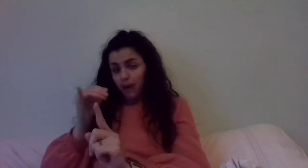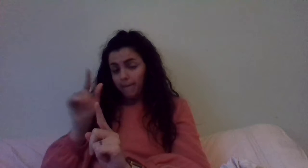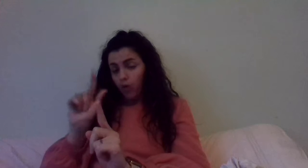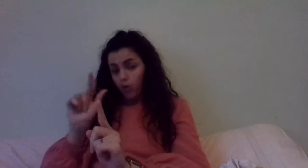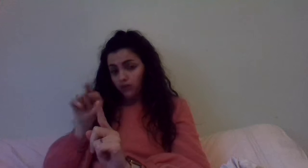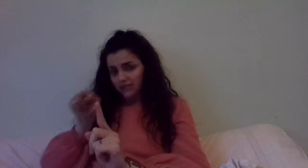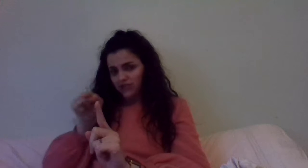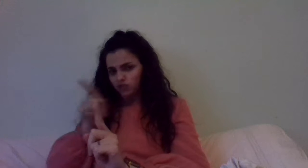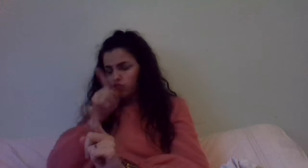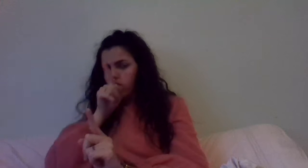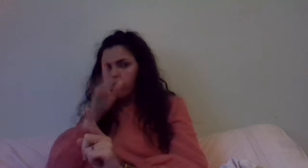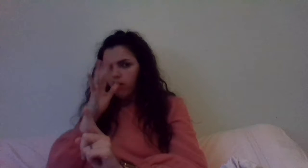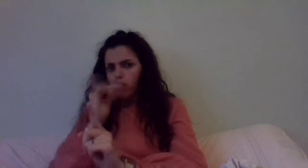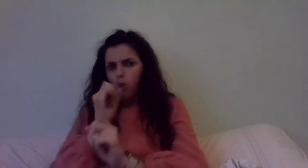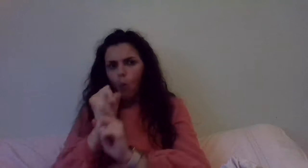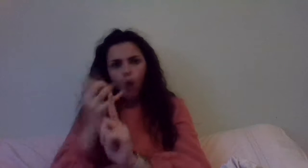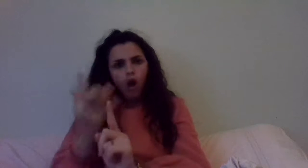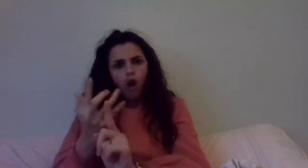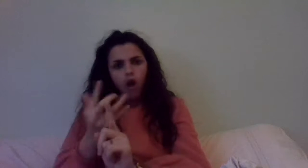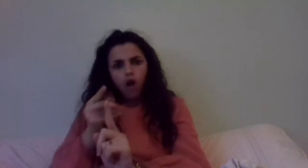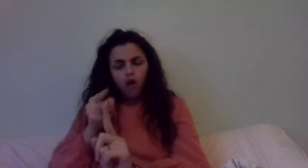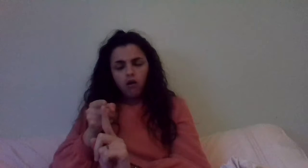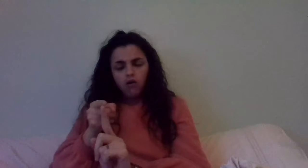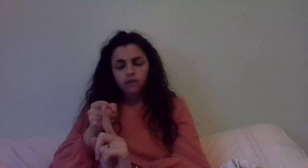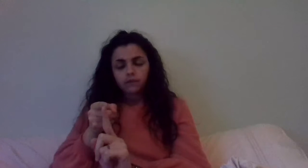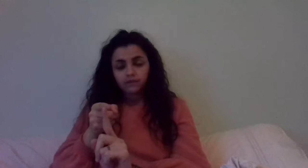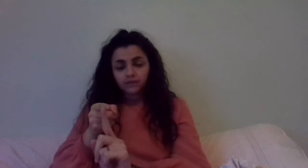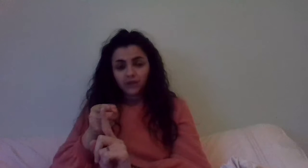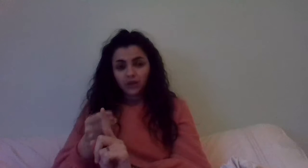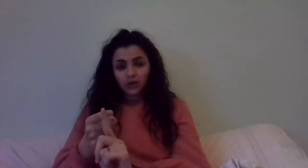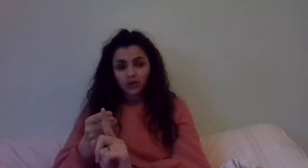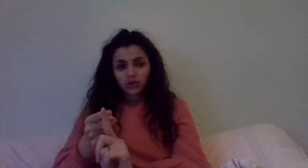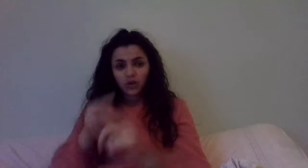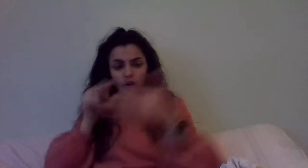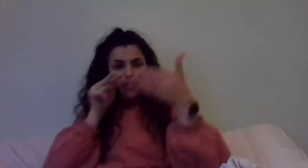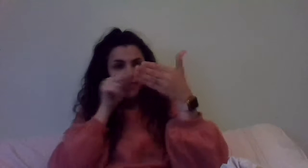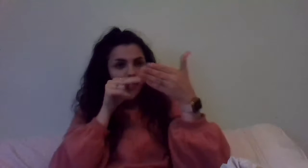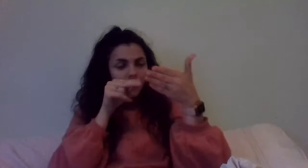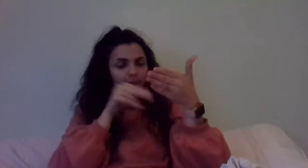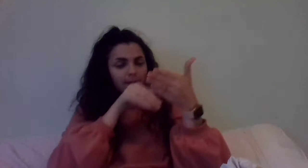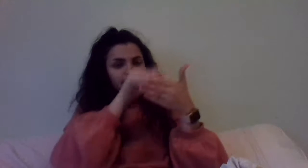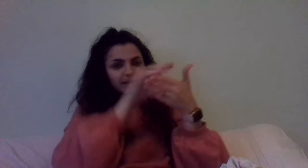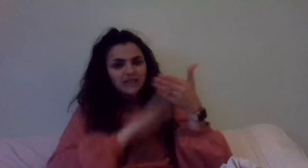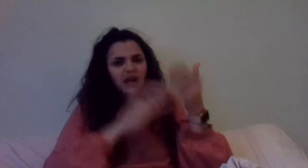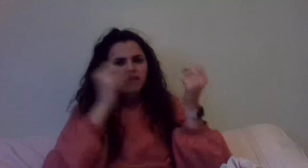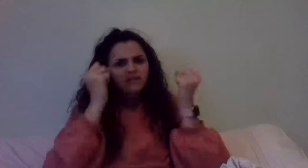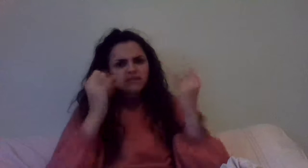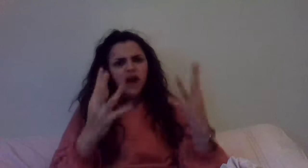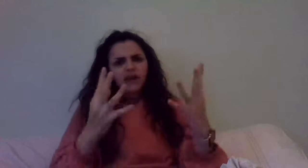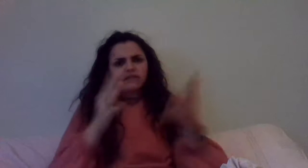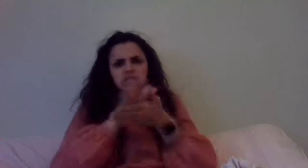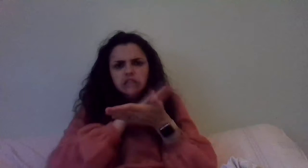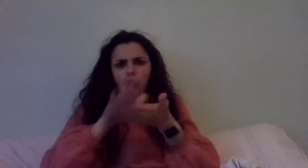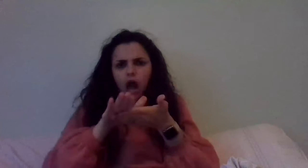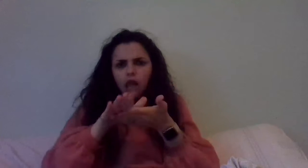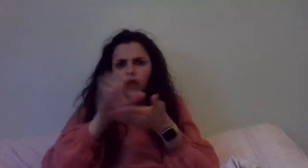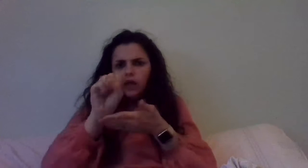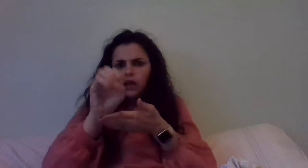at the paintings, you see that they are lots of solid colors. They seem to be very